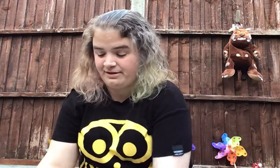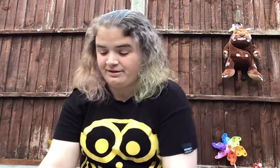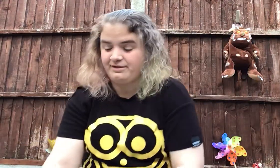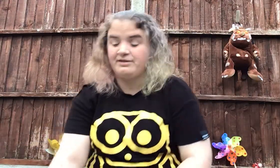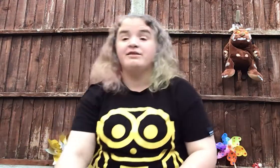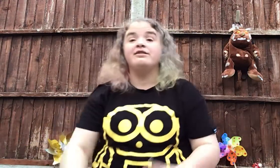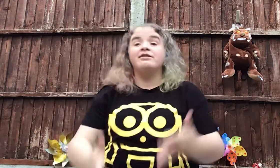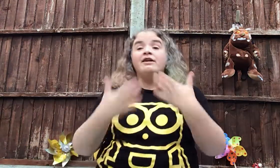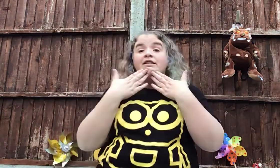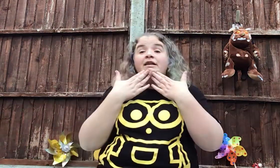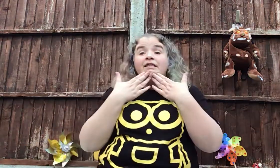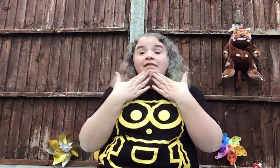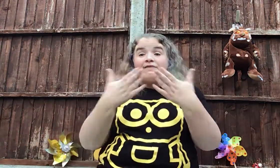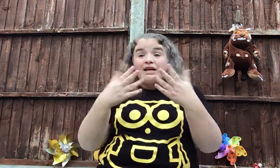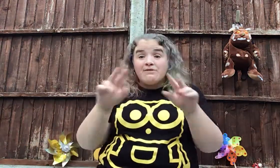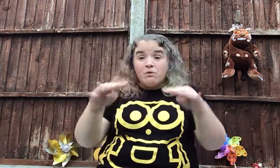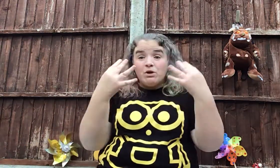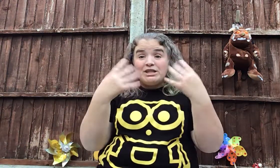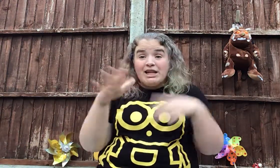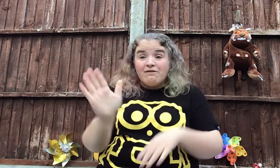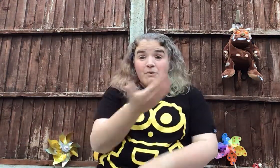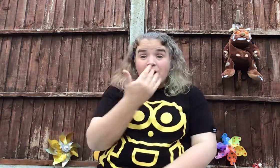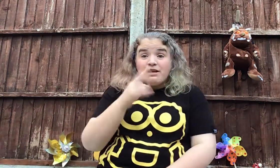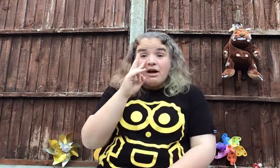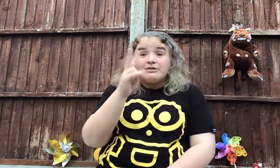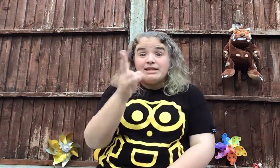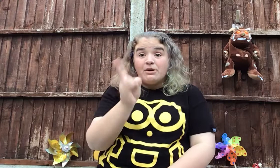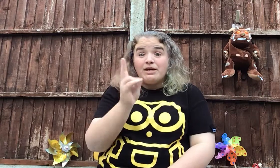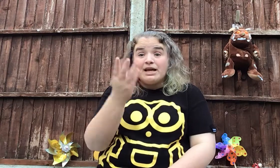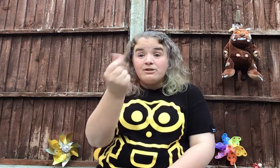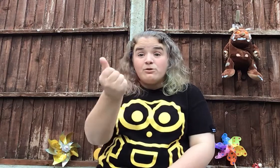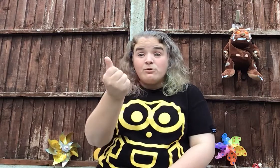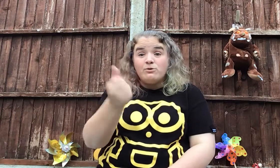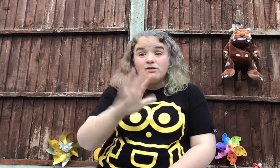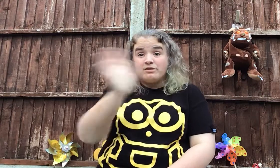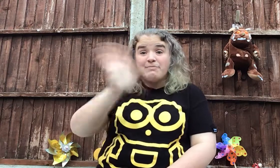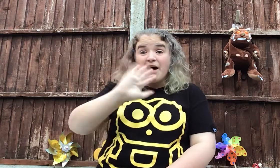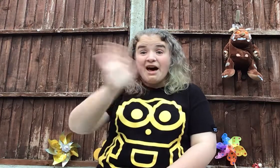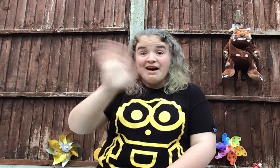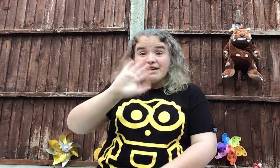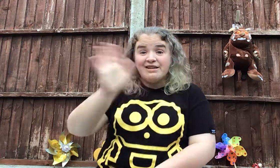Thanks for watching, everyone. See you again soon. Bye.